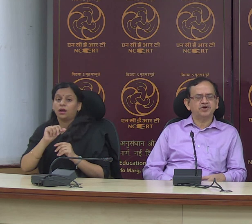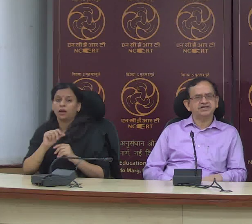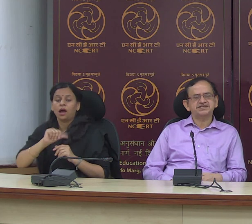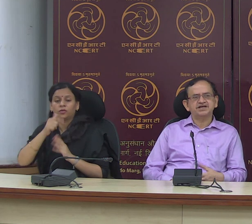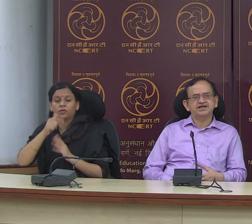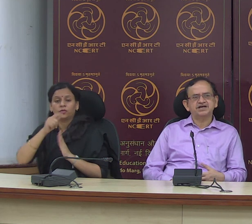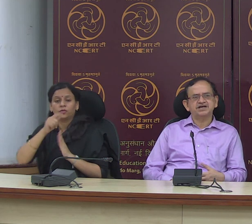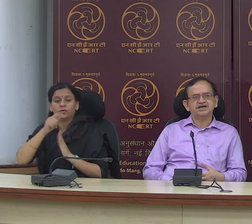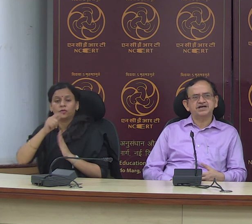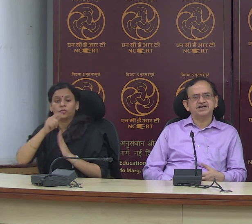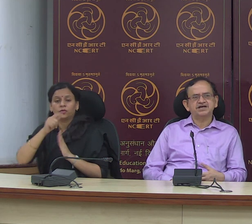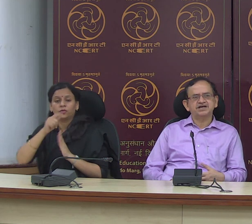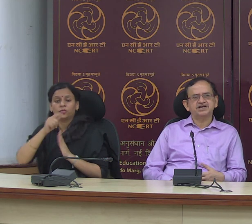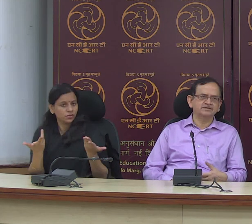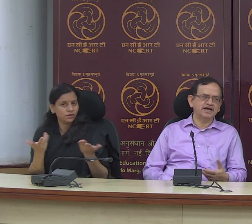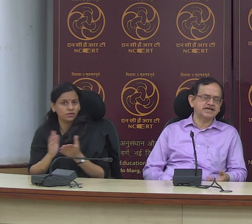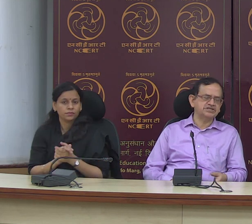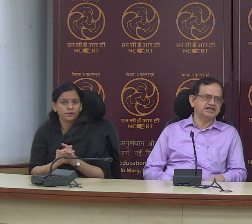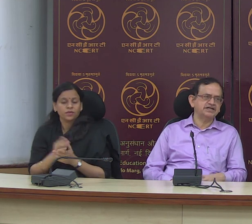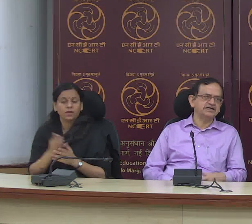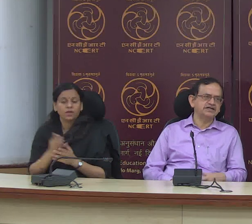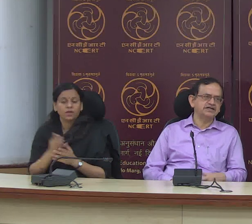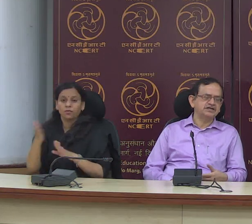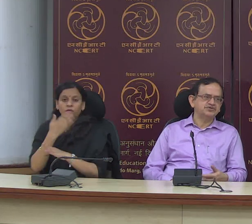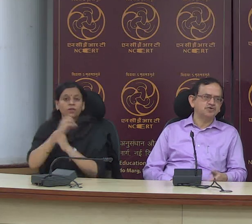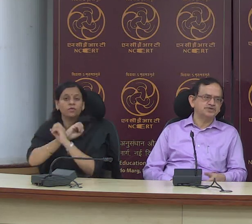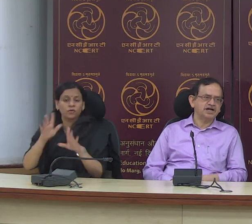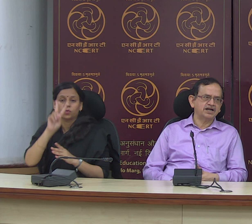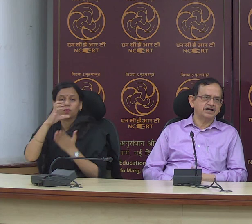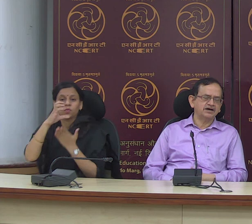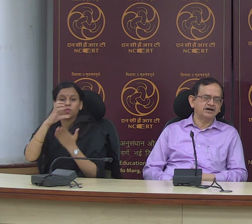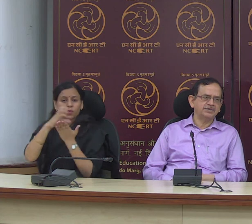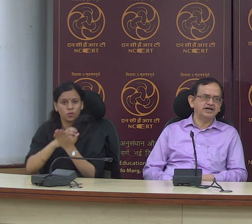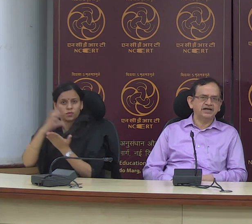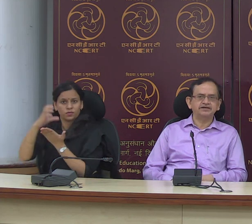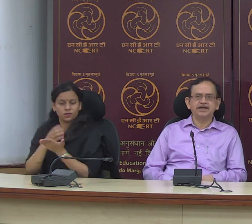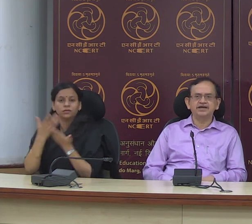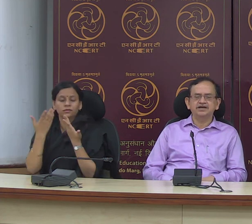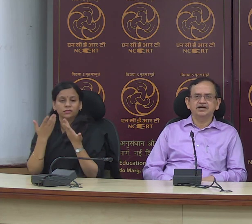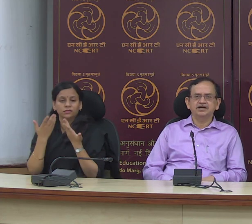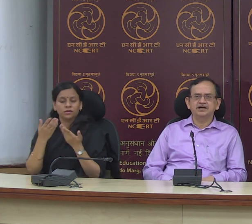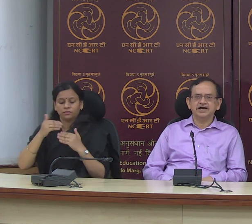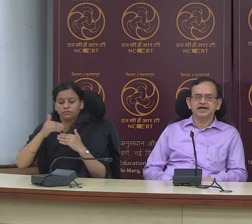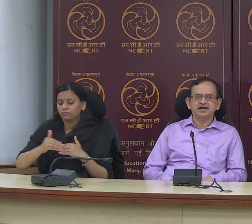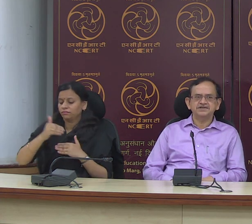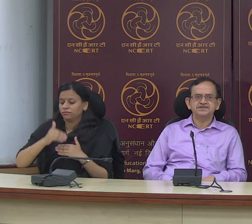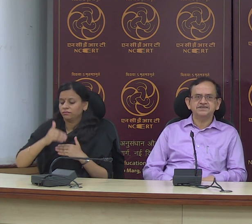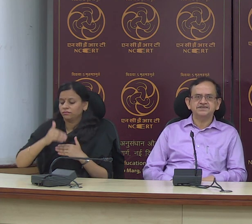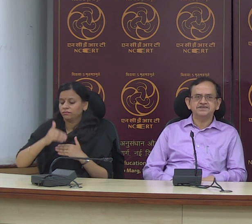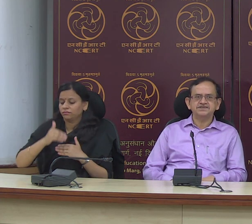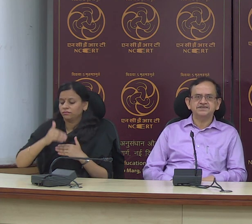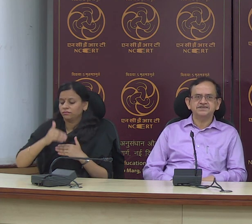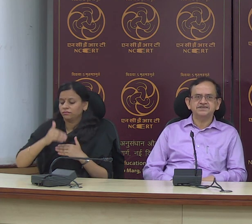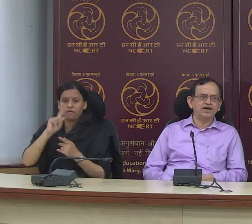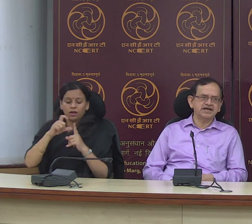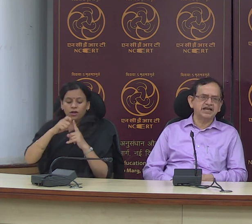other projects. As I mentioned earlier, 2 courses are being conducted by ISLRTC. One